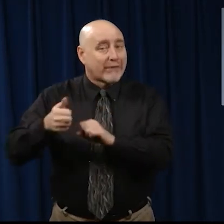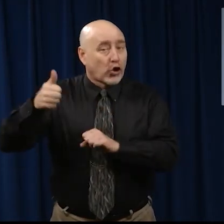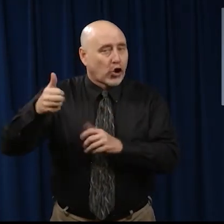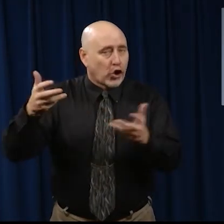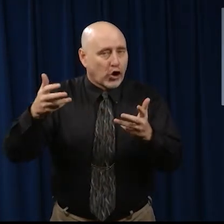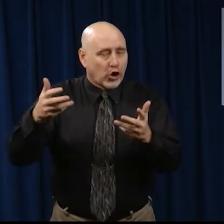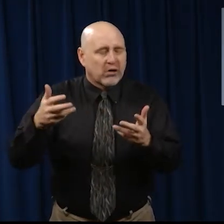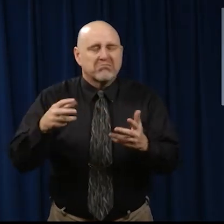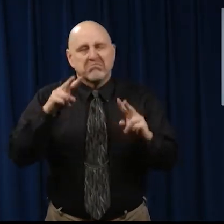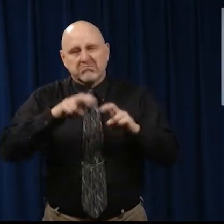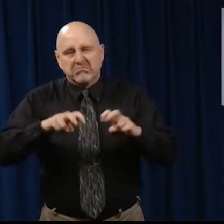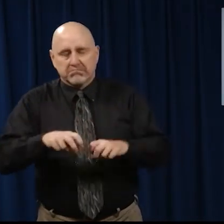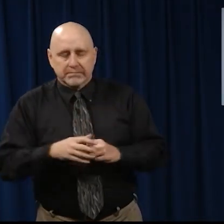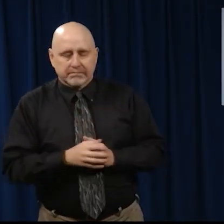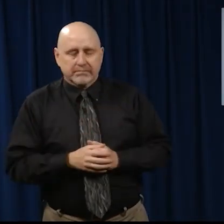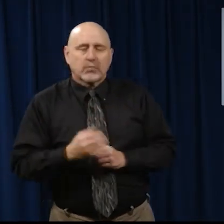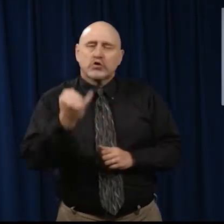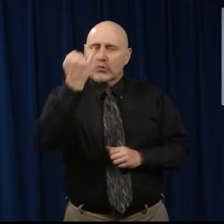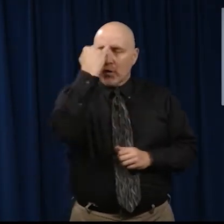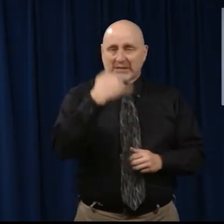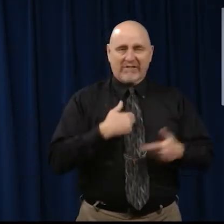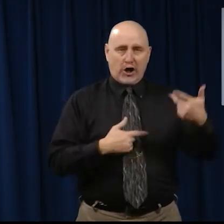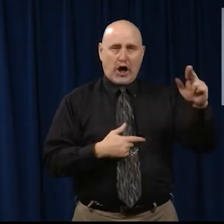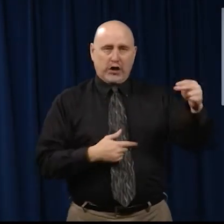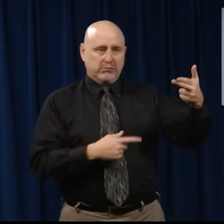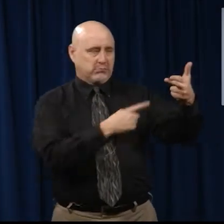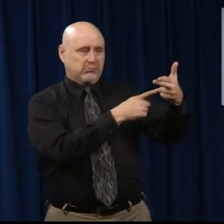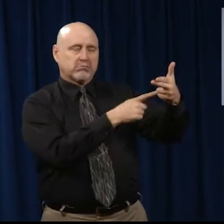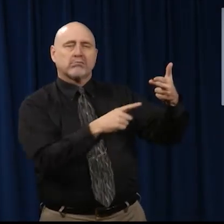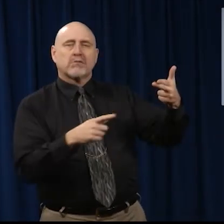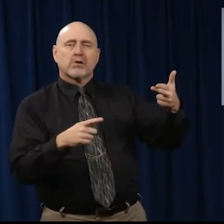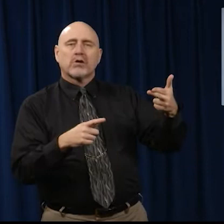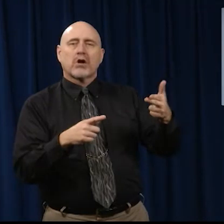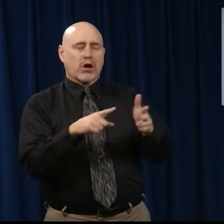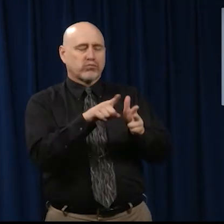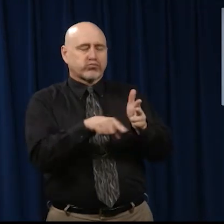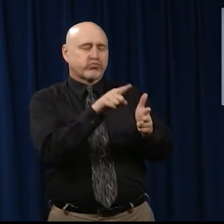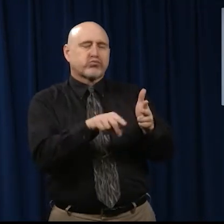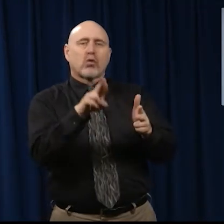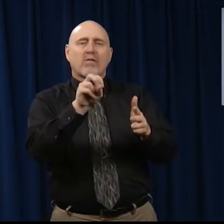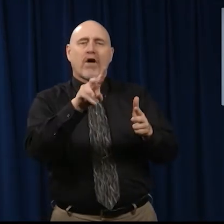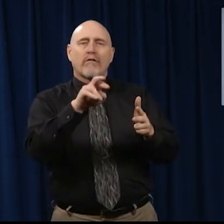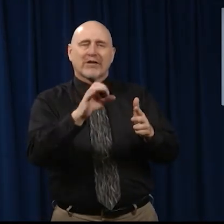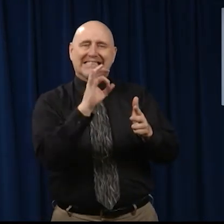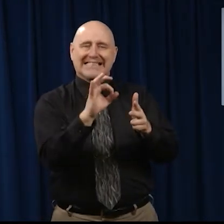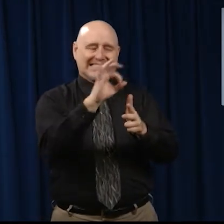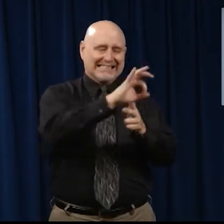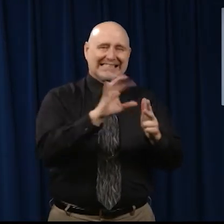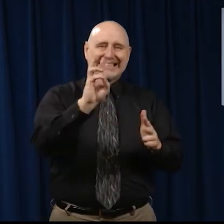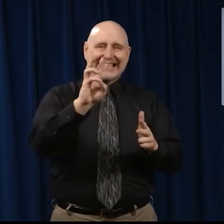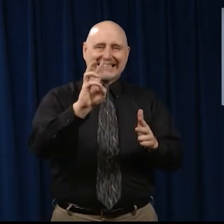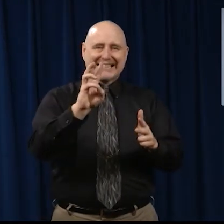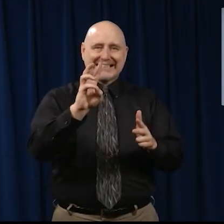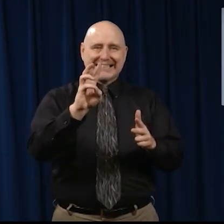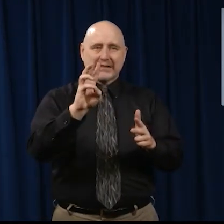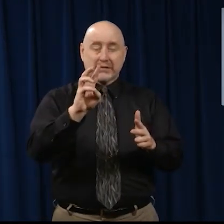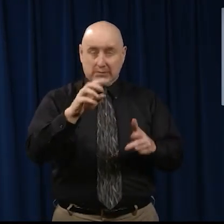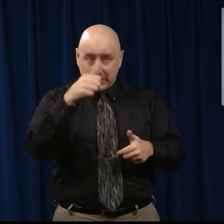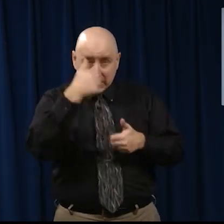it's safer? Let's look at that just for a second. Suppose I had a gun up here. Let's say it was a revolver, and it has 6 cylinders. I don't know if you're